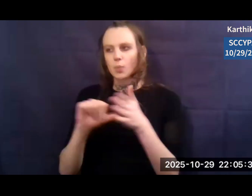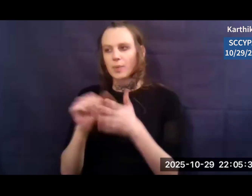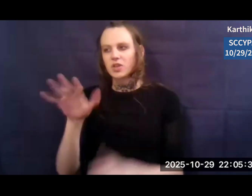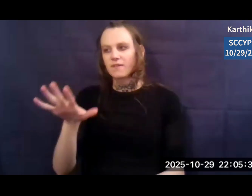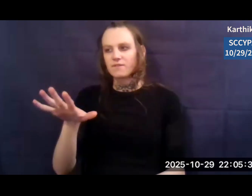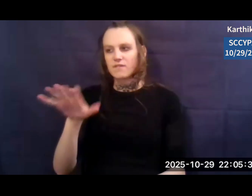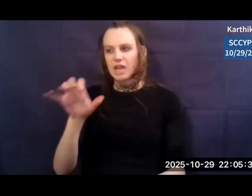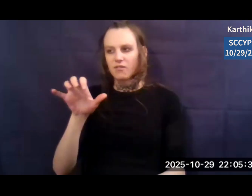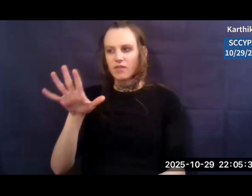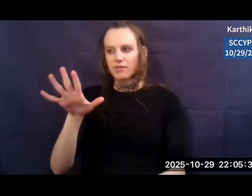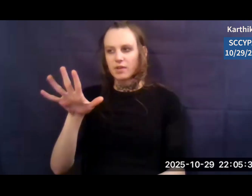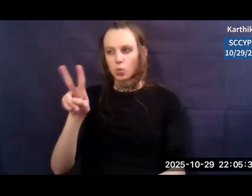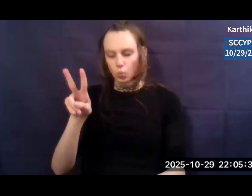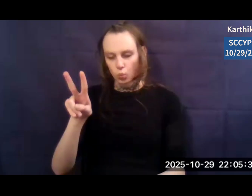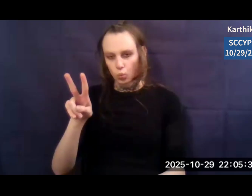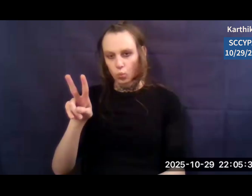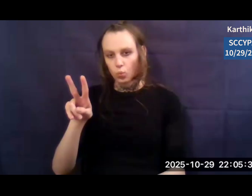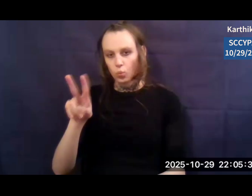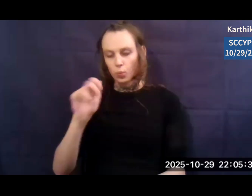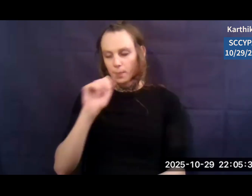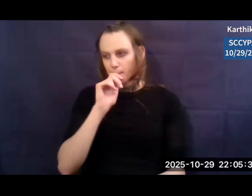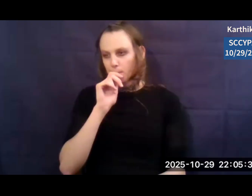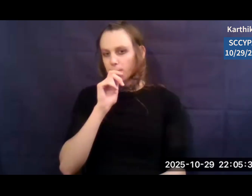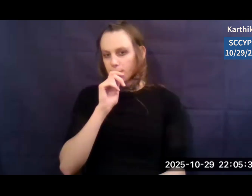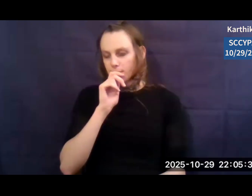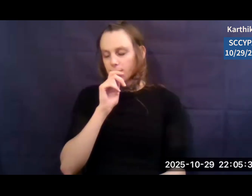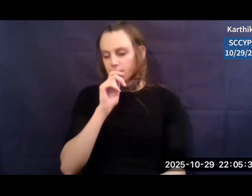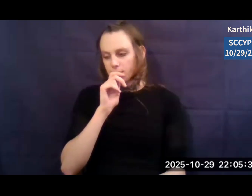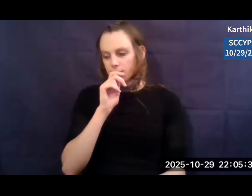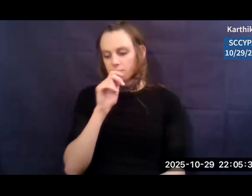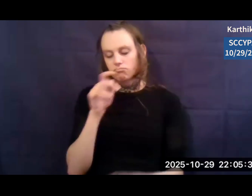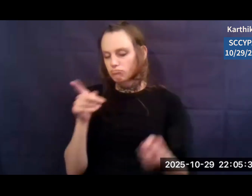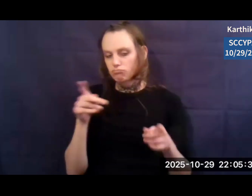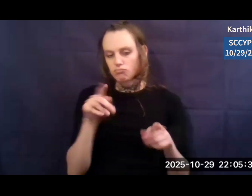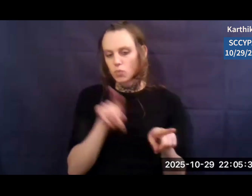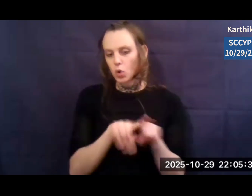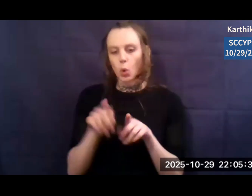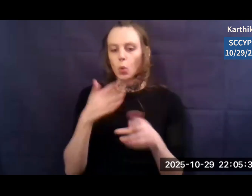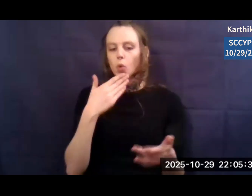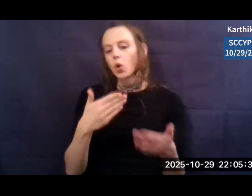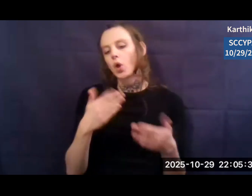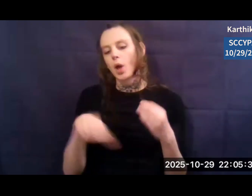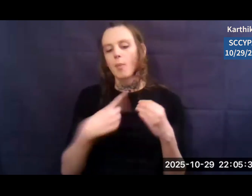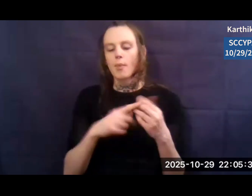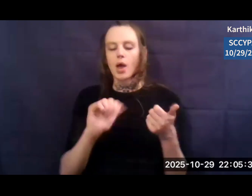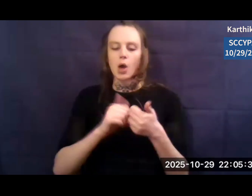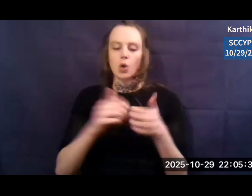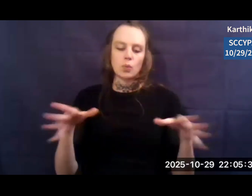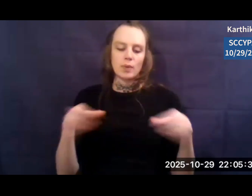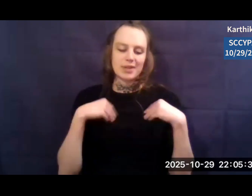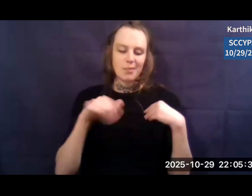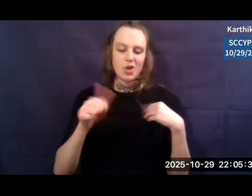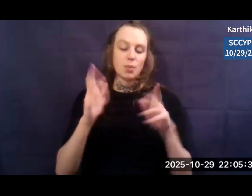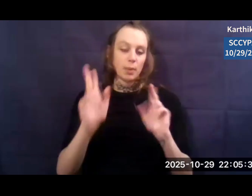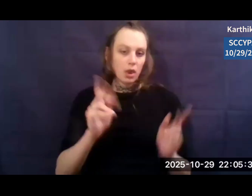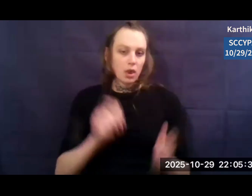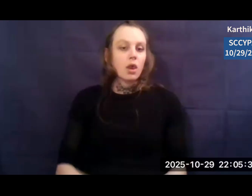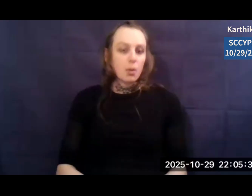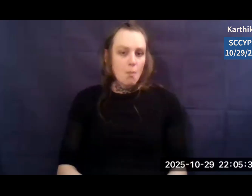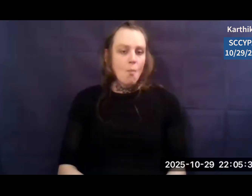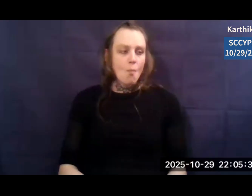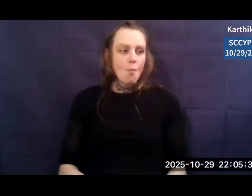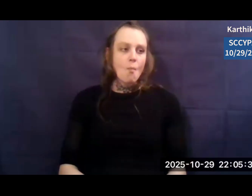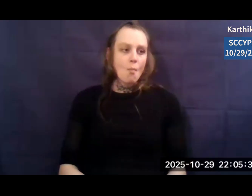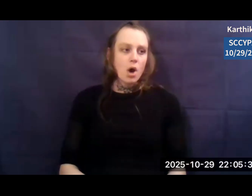552. Those are also good ones on how to accept other people for how they are, as well as situations.